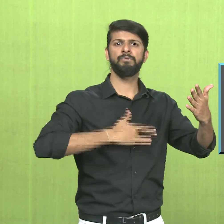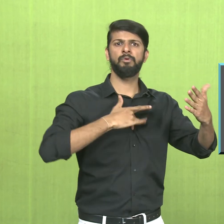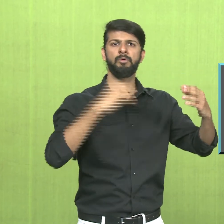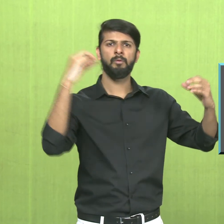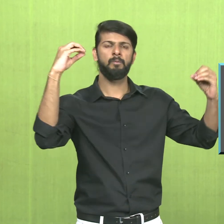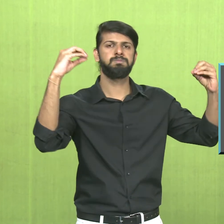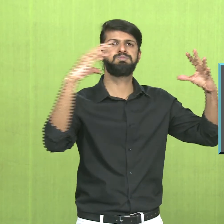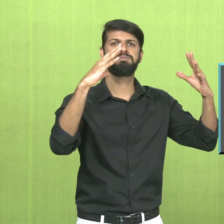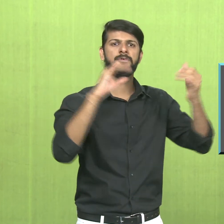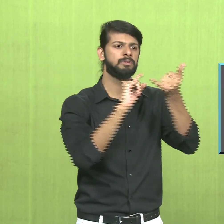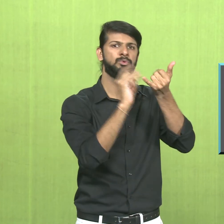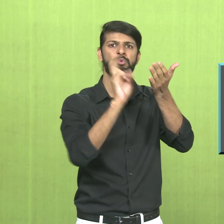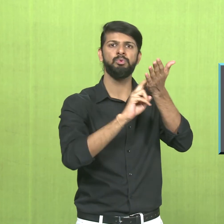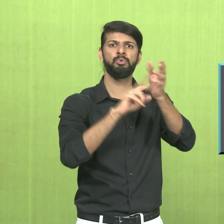There is a sunny scene,